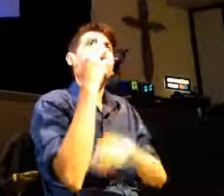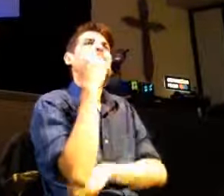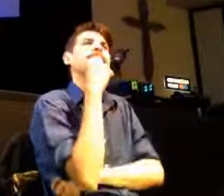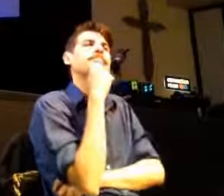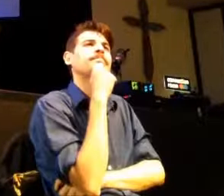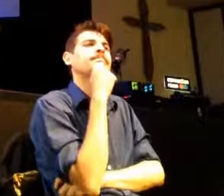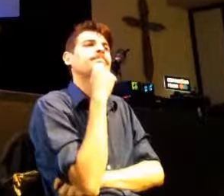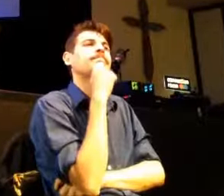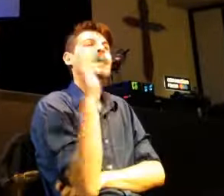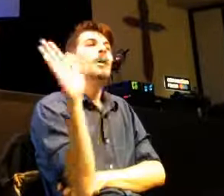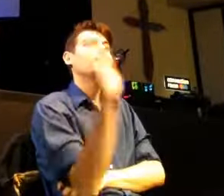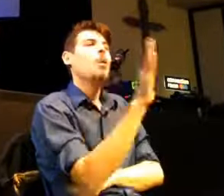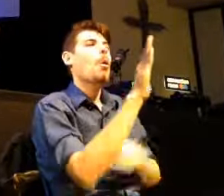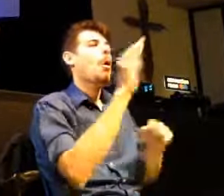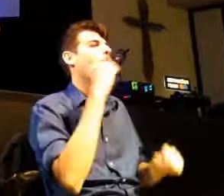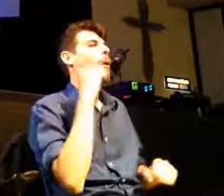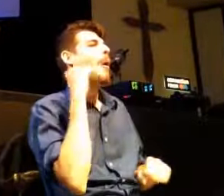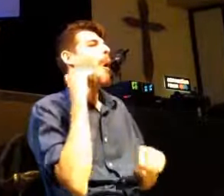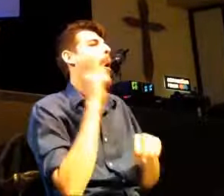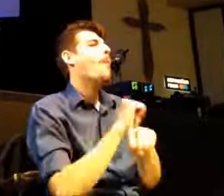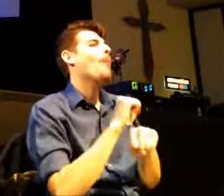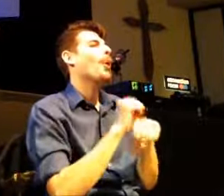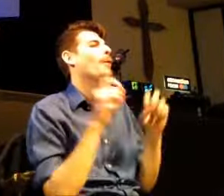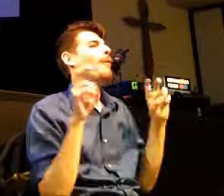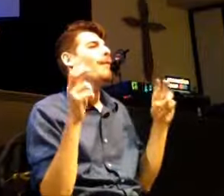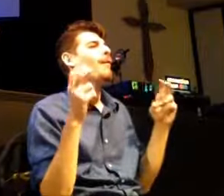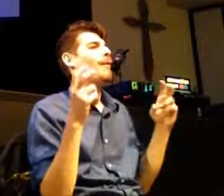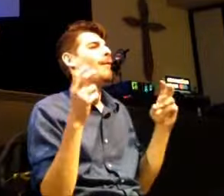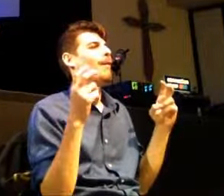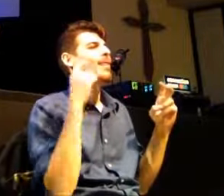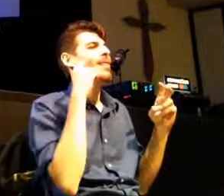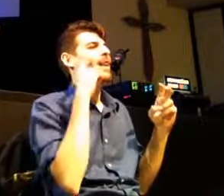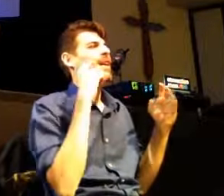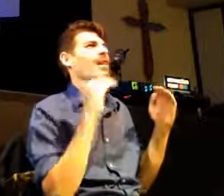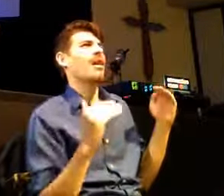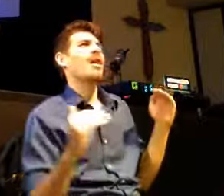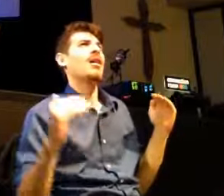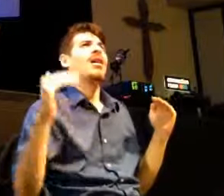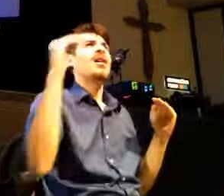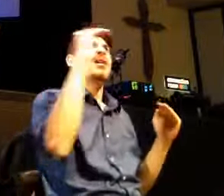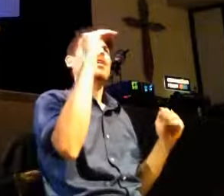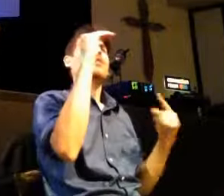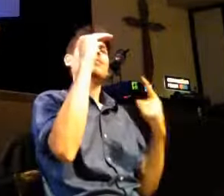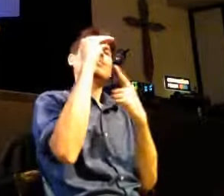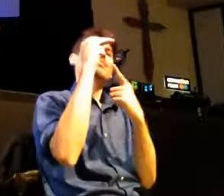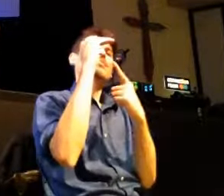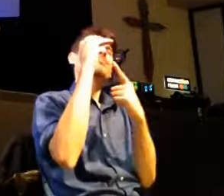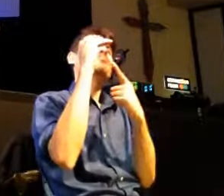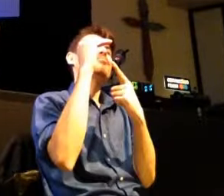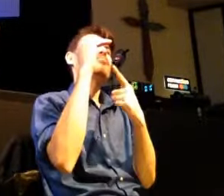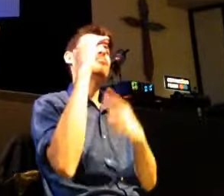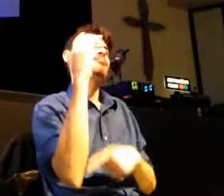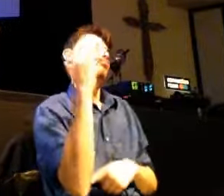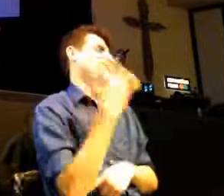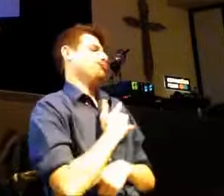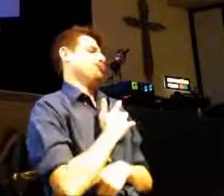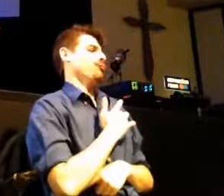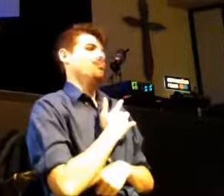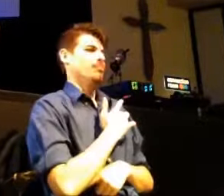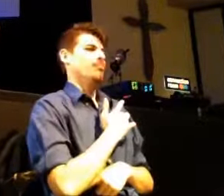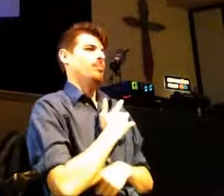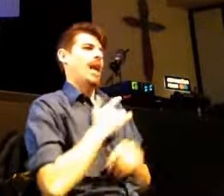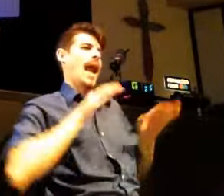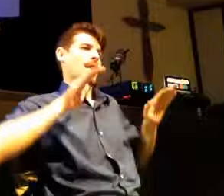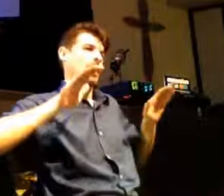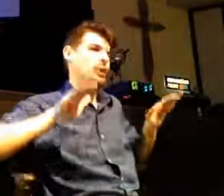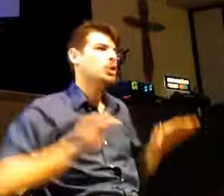Go act on what's more important than that fear. And suddenly, that fear